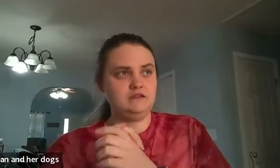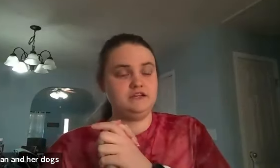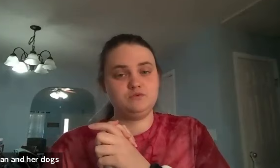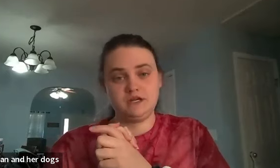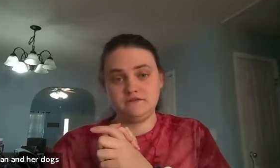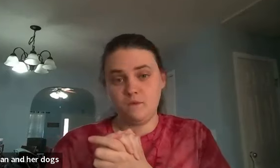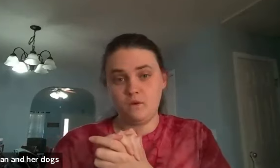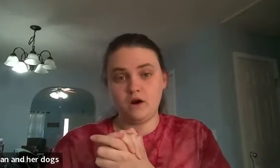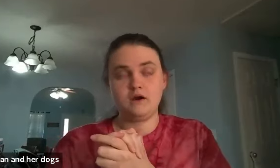like 24,